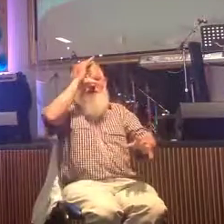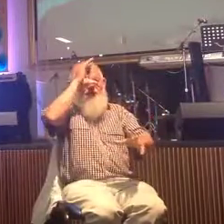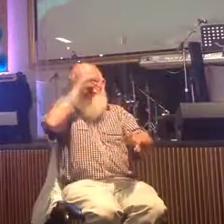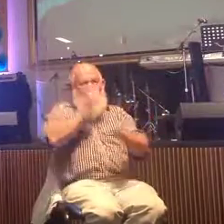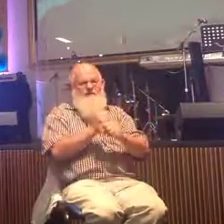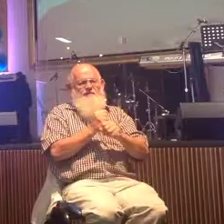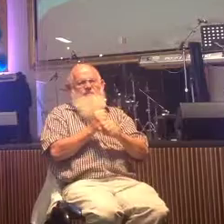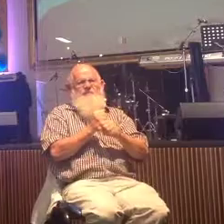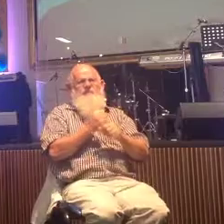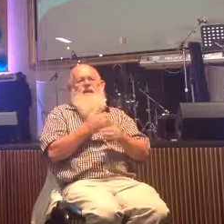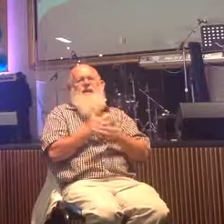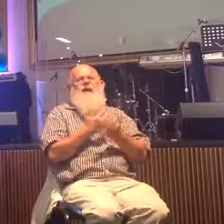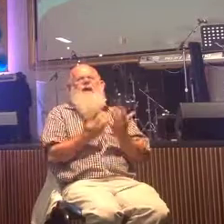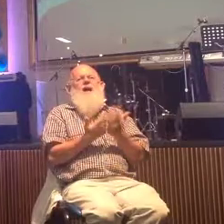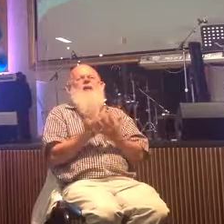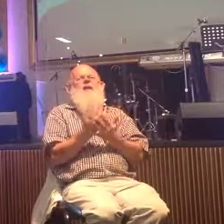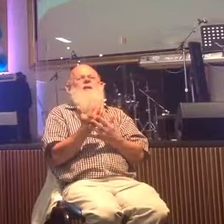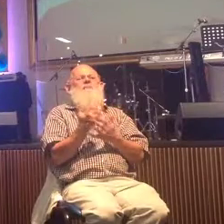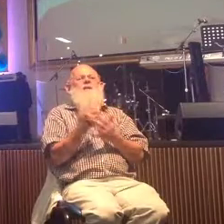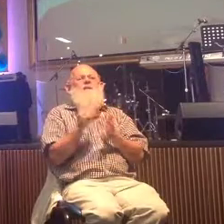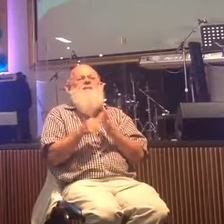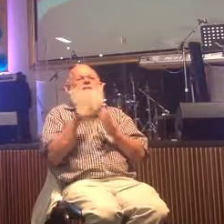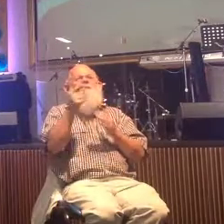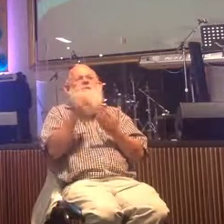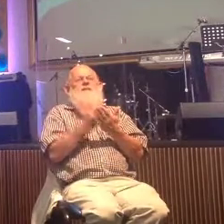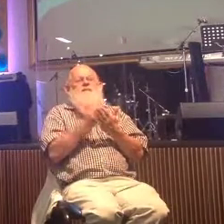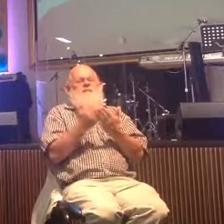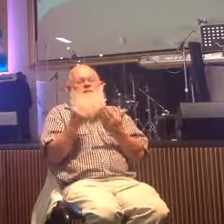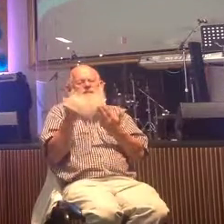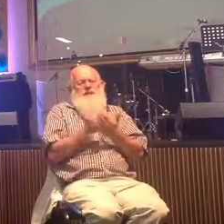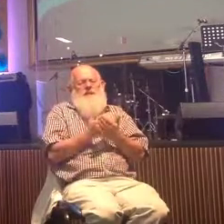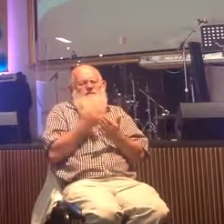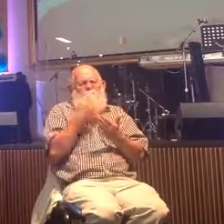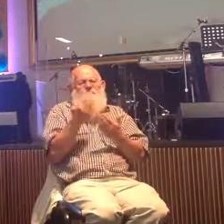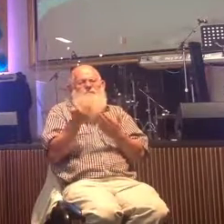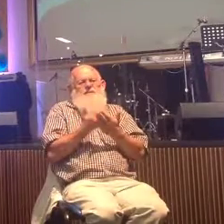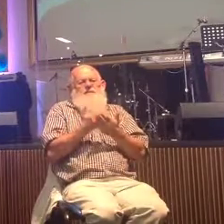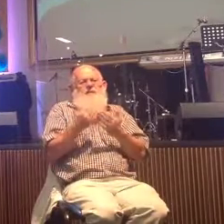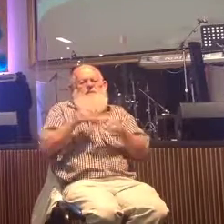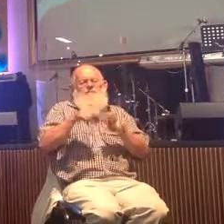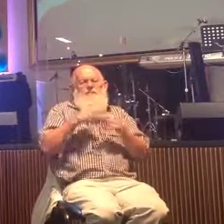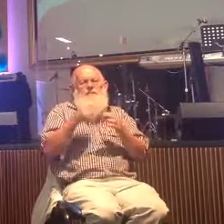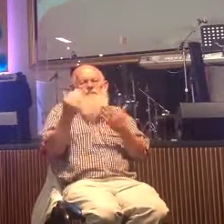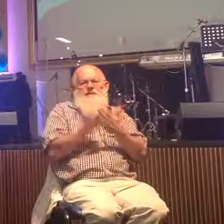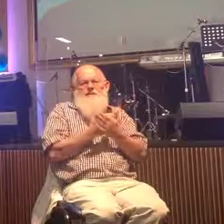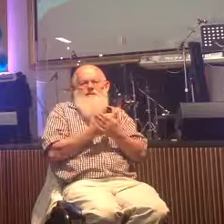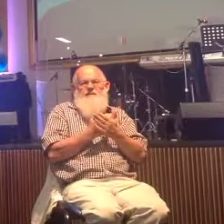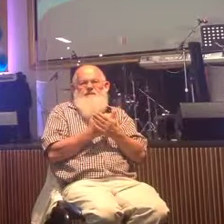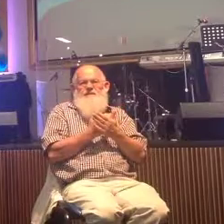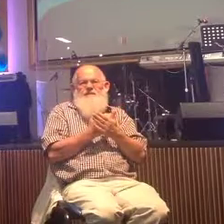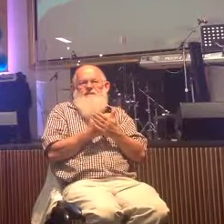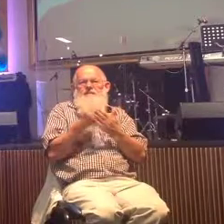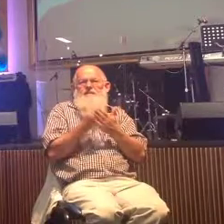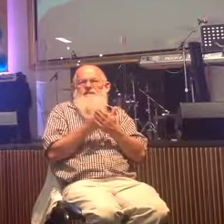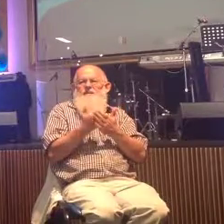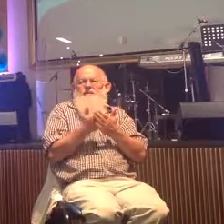have I prayed this prayer? I've said, God, would you please keep me safe today? Please keep my family safe. Please make sure our money is